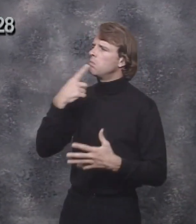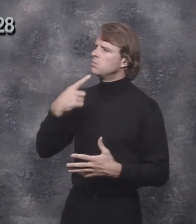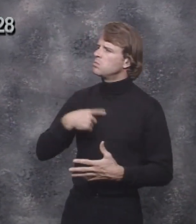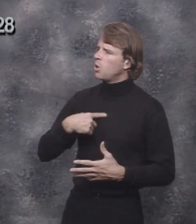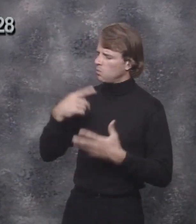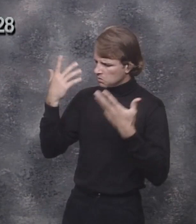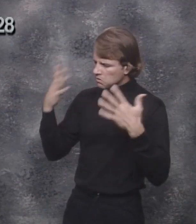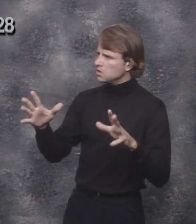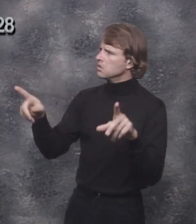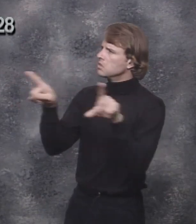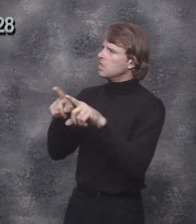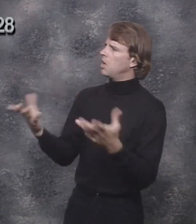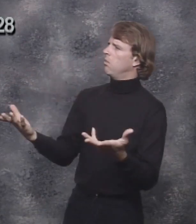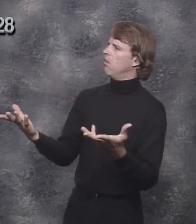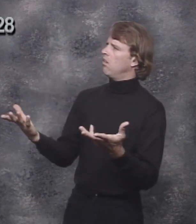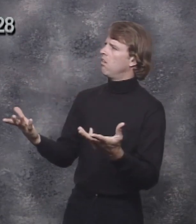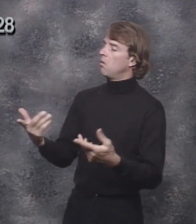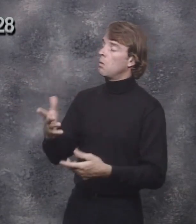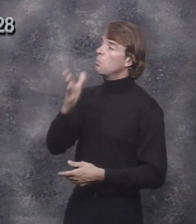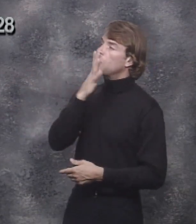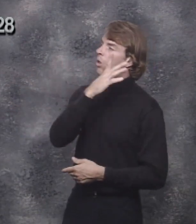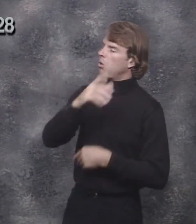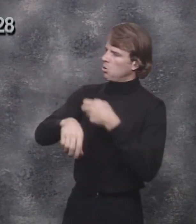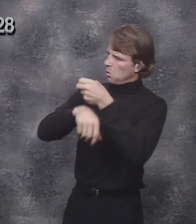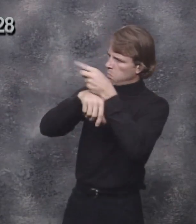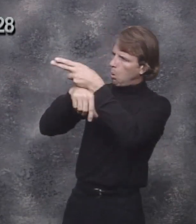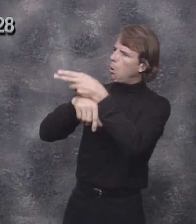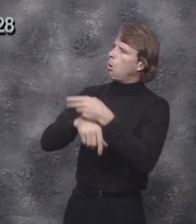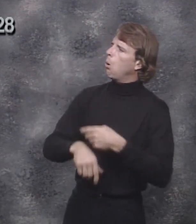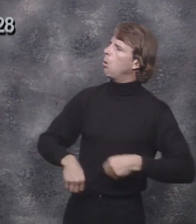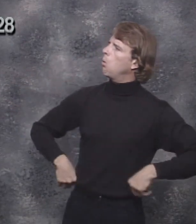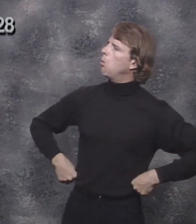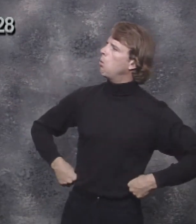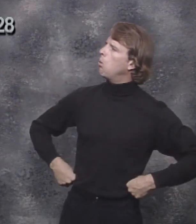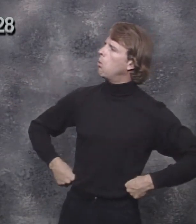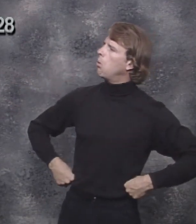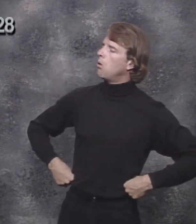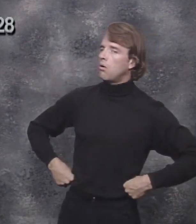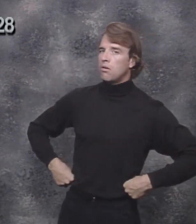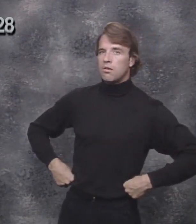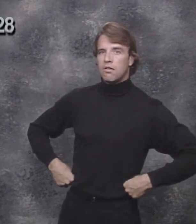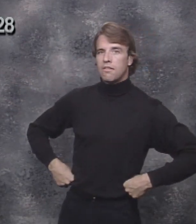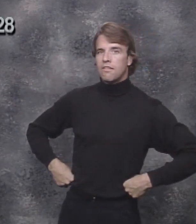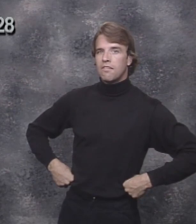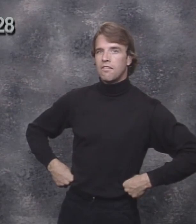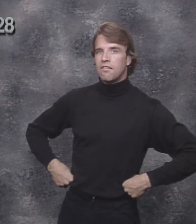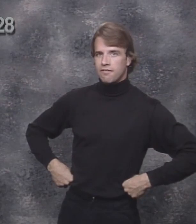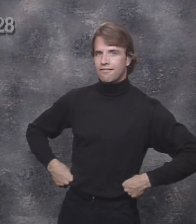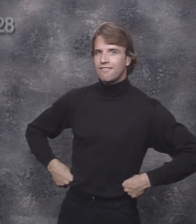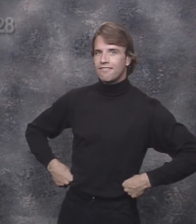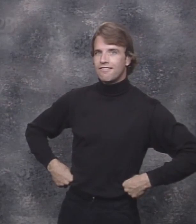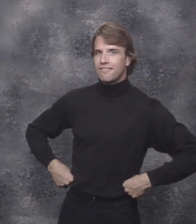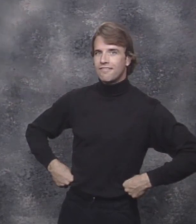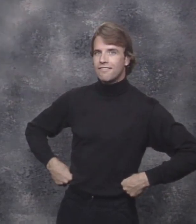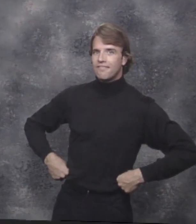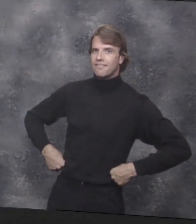"My mother told me the same thing. She's a better doctor than you." That's it.